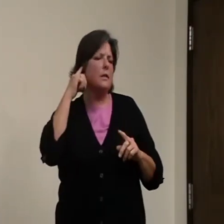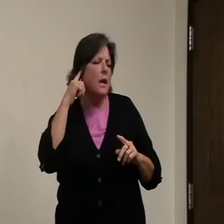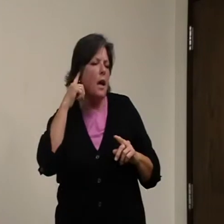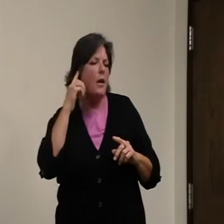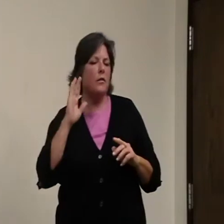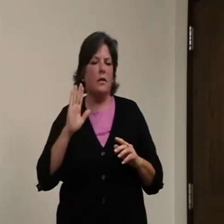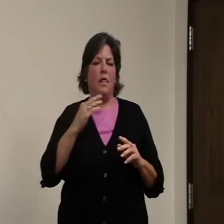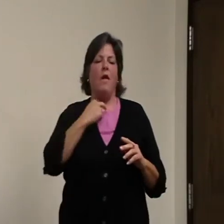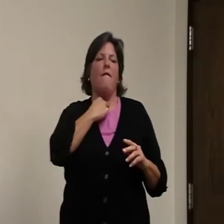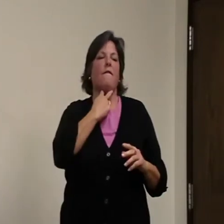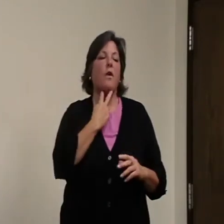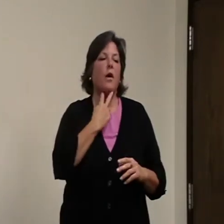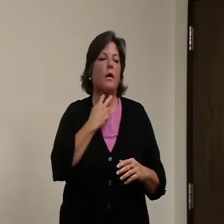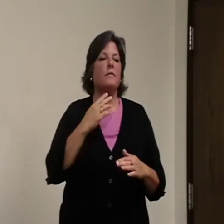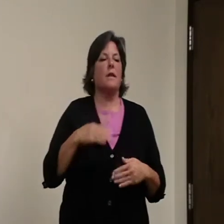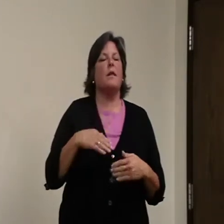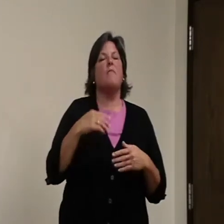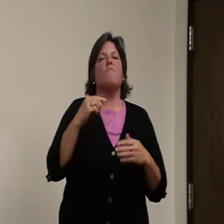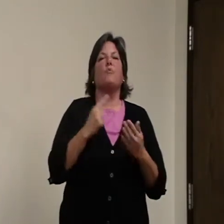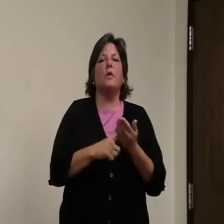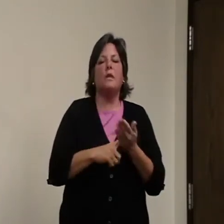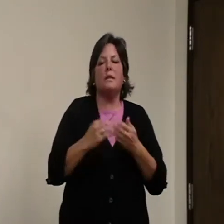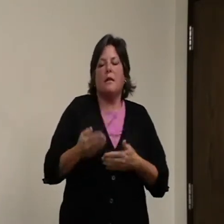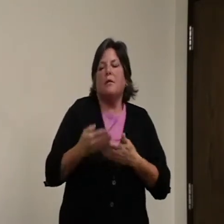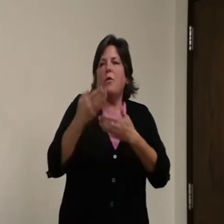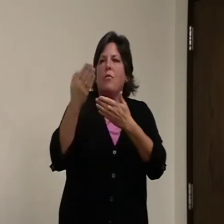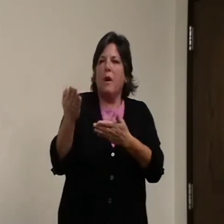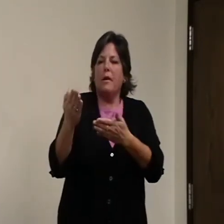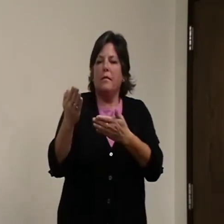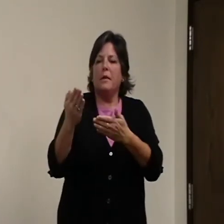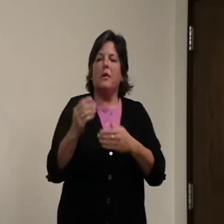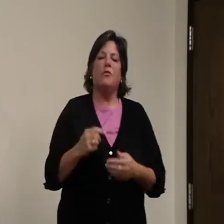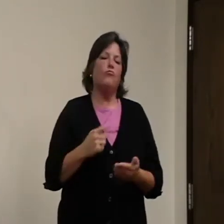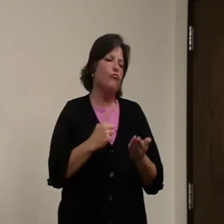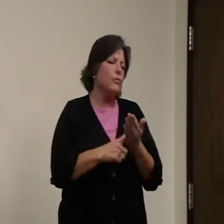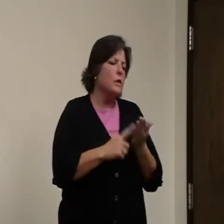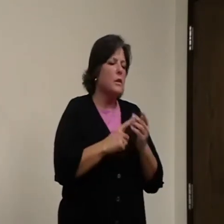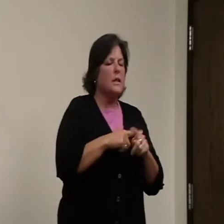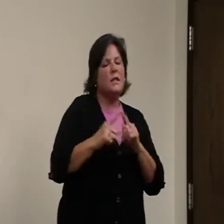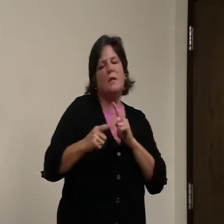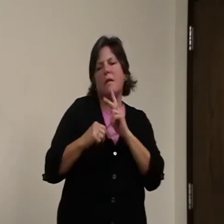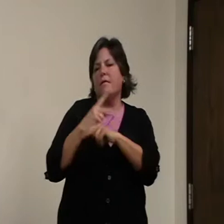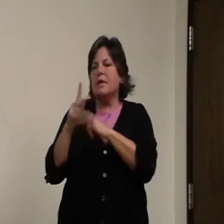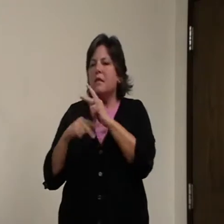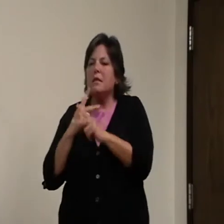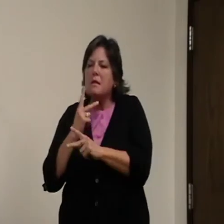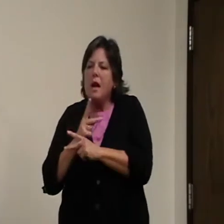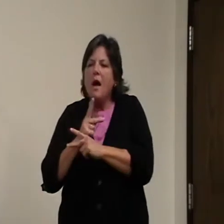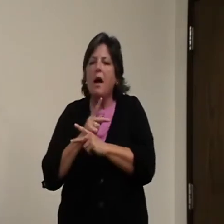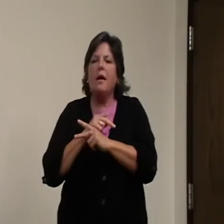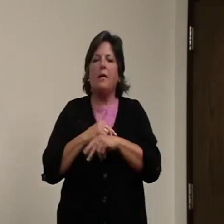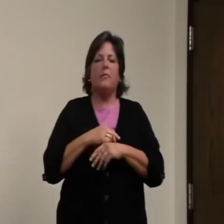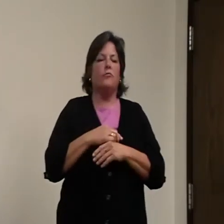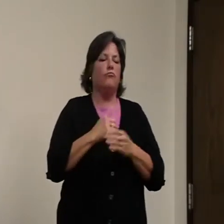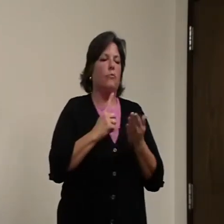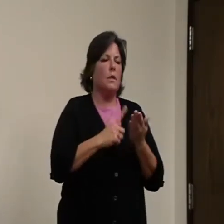our recommendations, show people the different styles, and discuss what particular hearing aid would serve